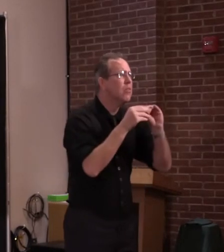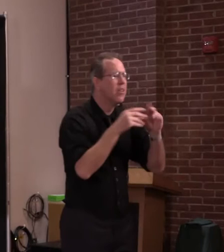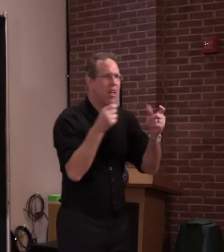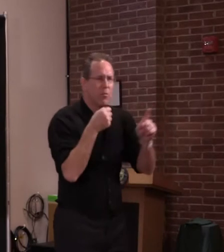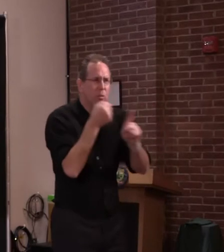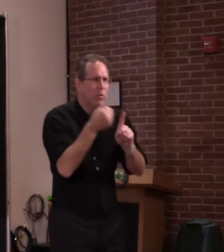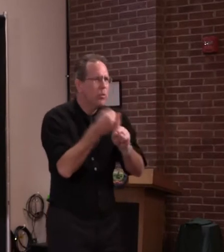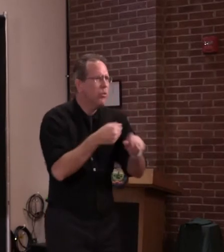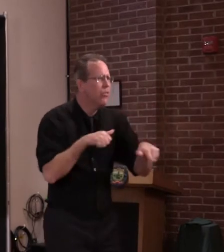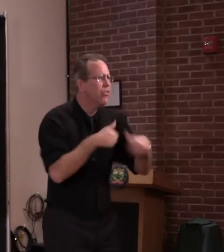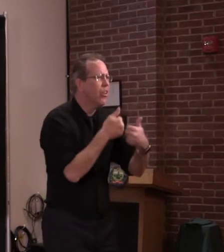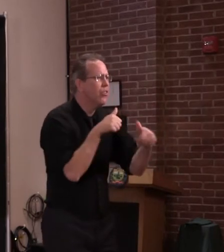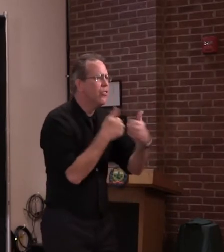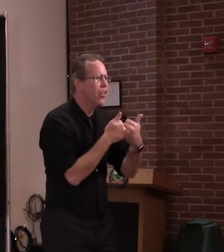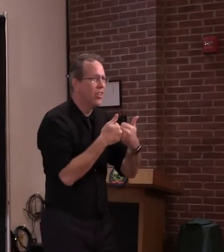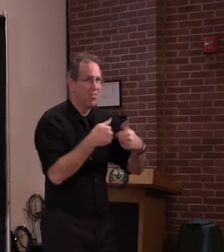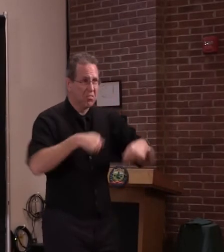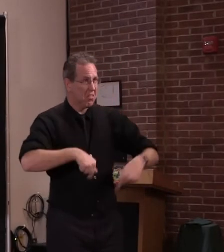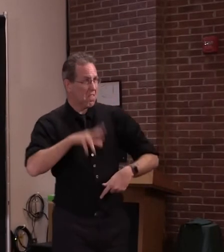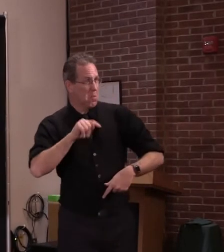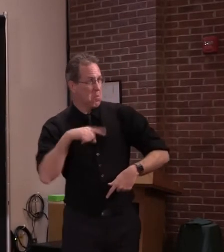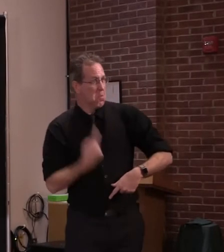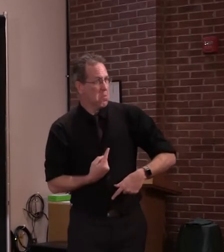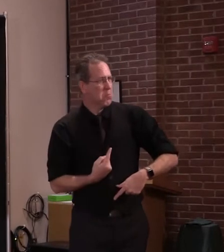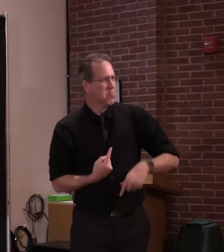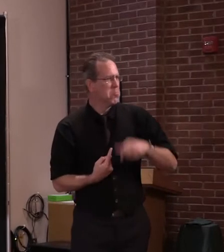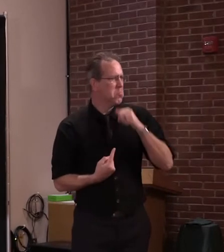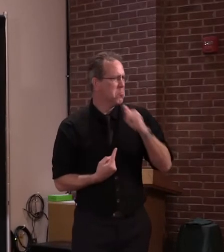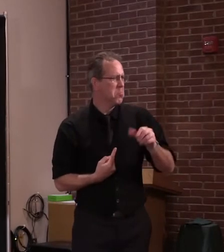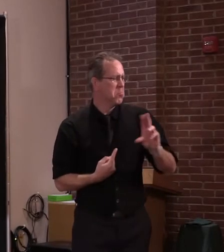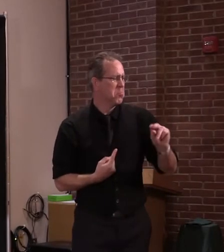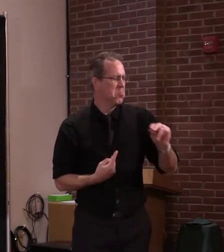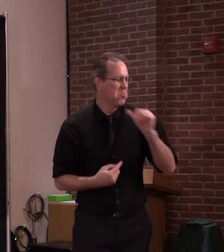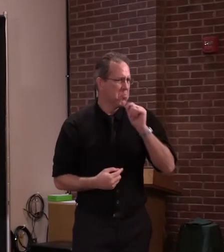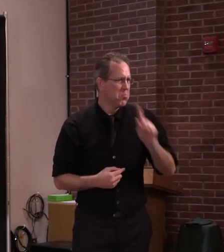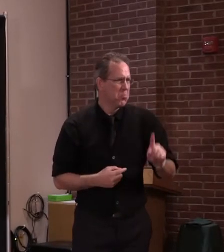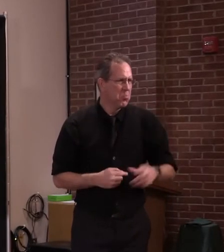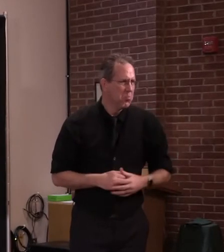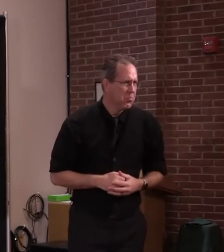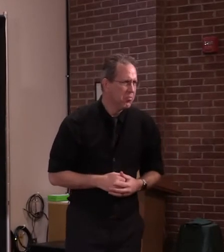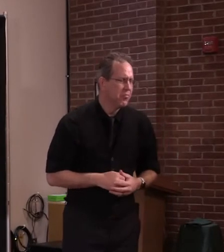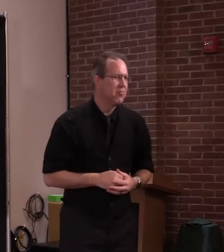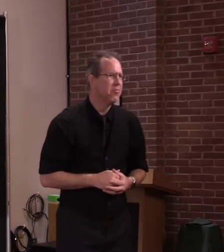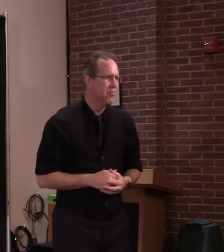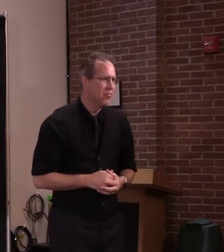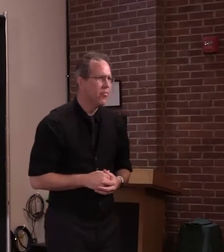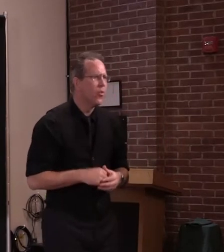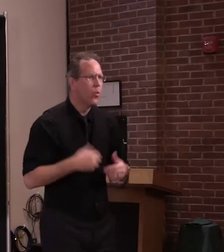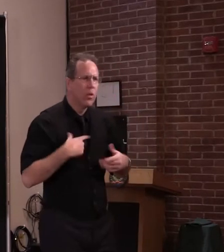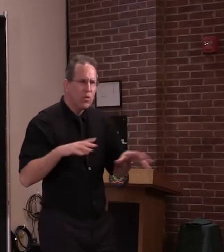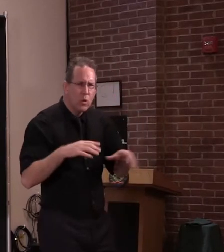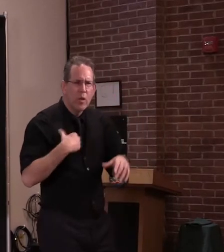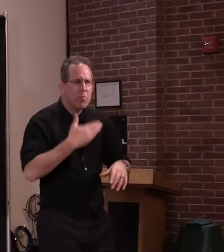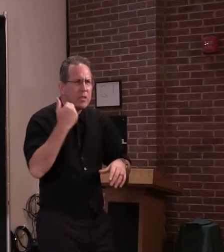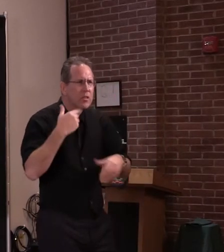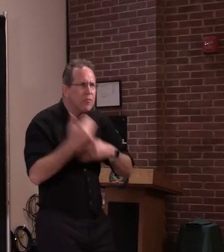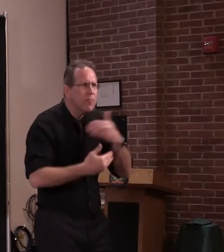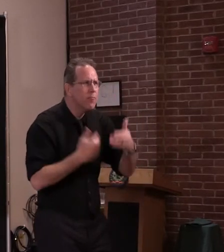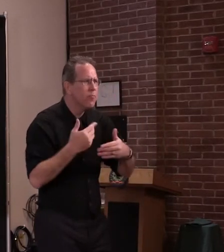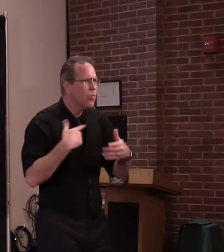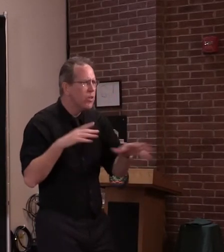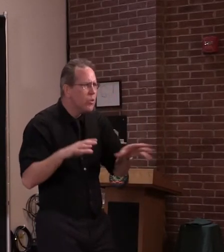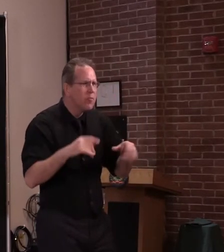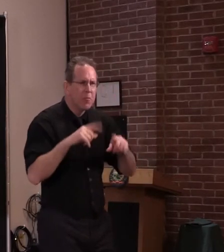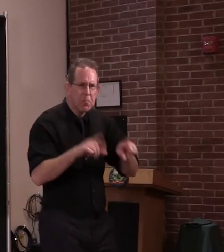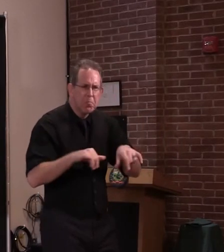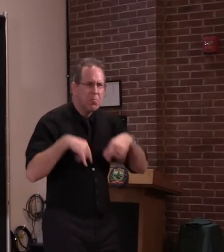Vermont being slow to this or not being quick enough. We're working our best way through it as we have with all other challenges in the pandemic. And we've